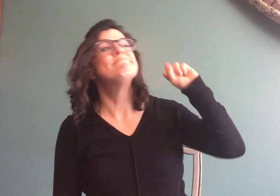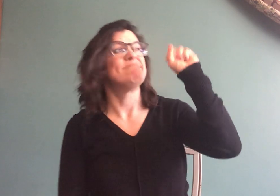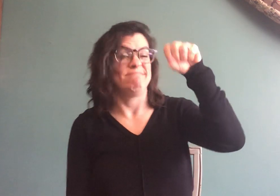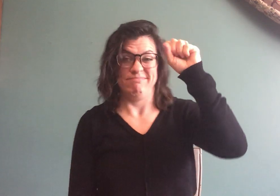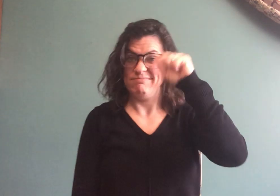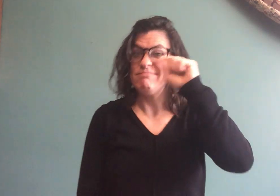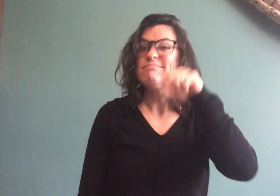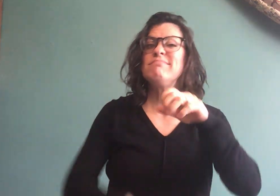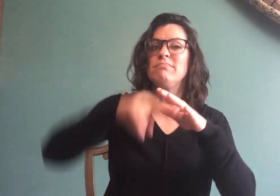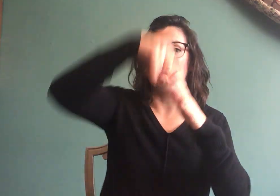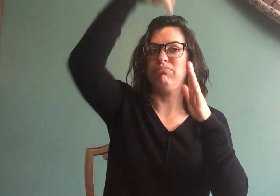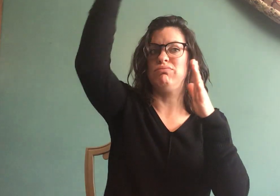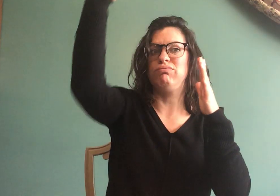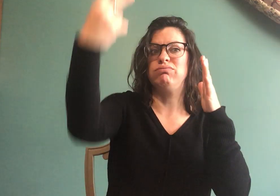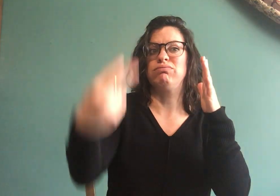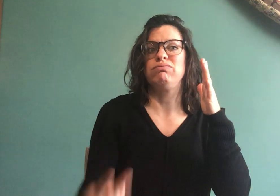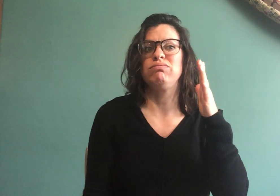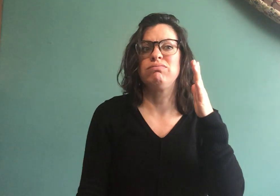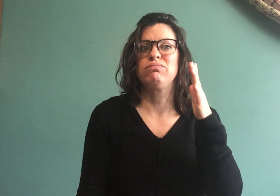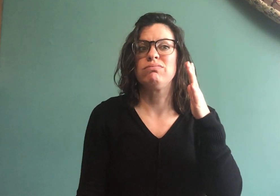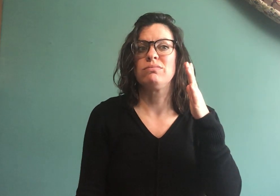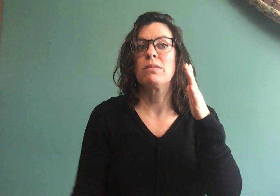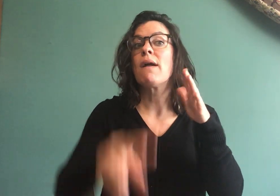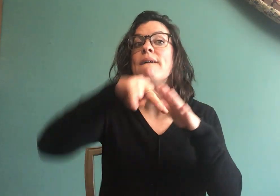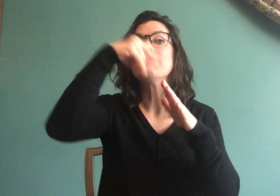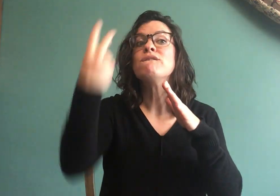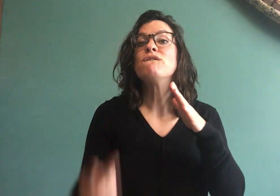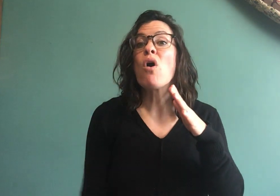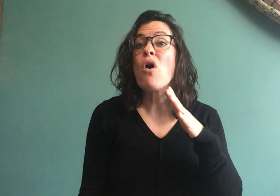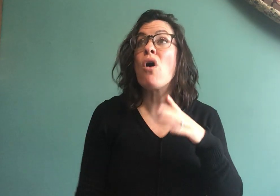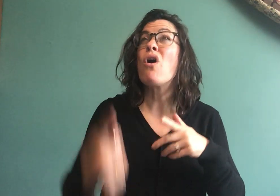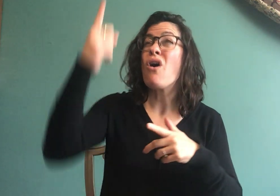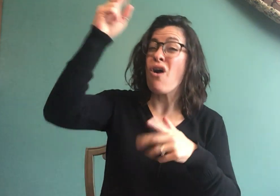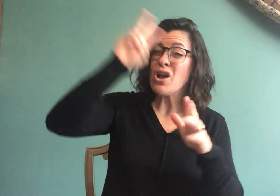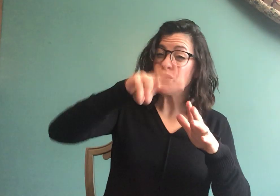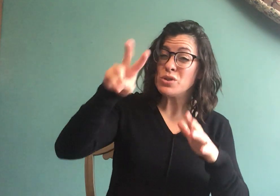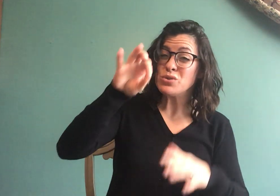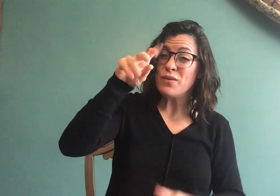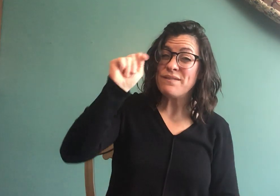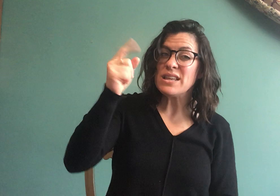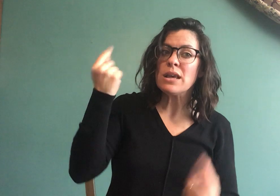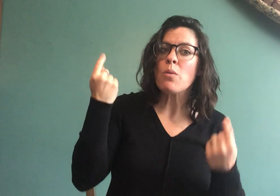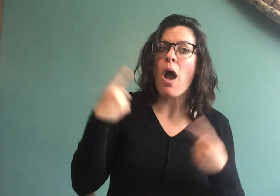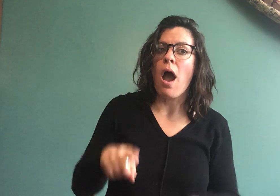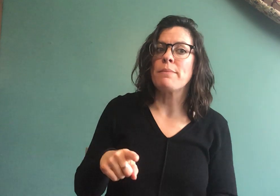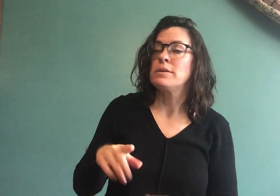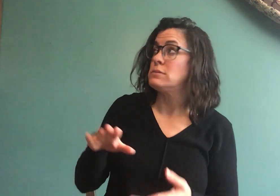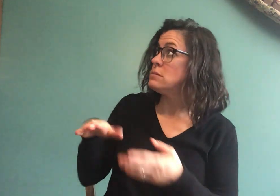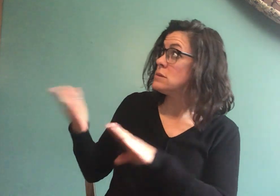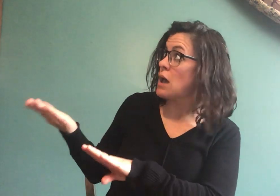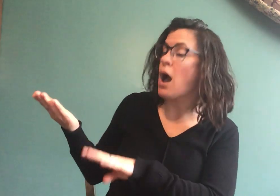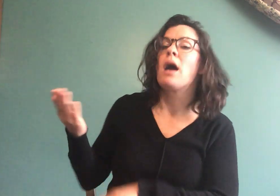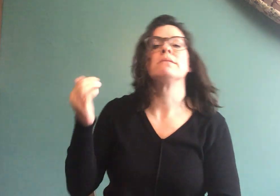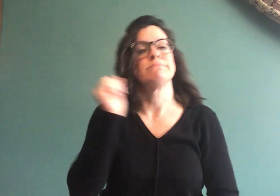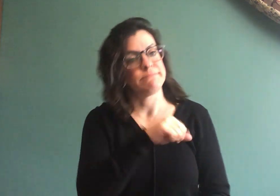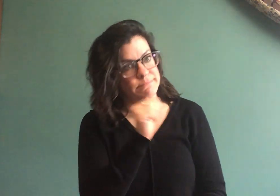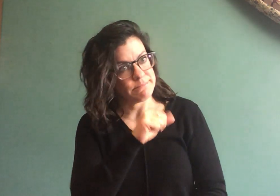You die. You get injured, but yeah, he hit his head. He died. He did not die from the